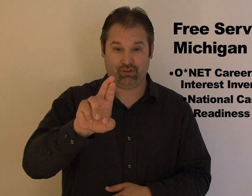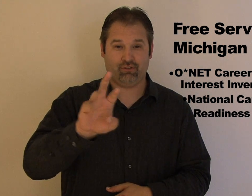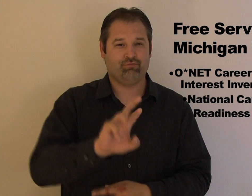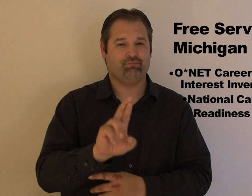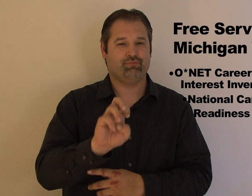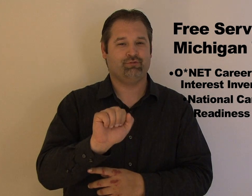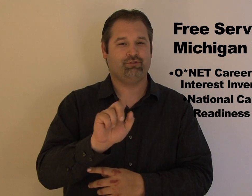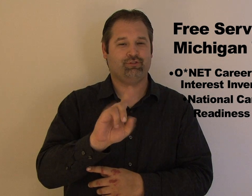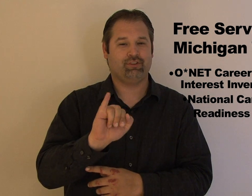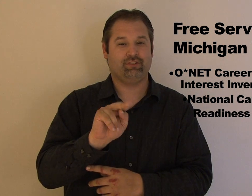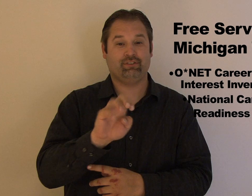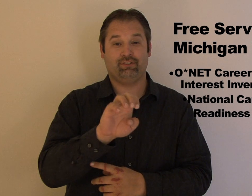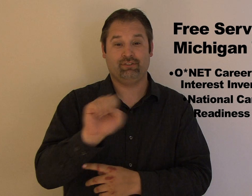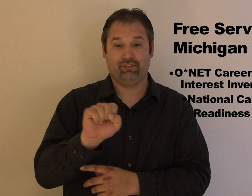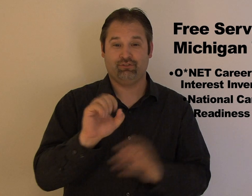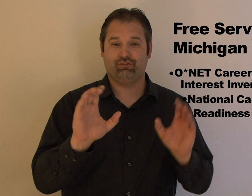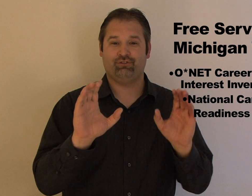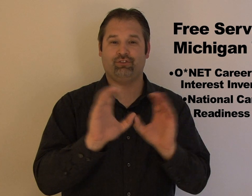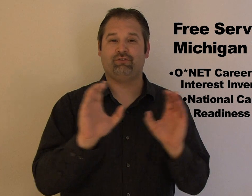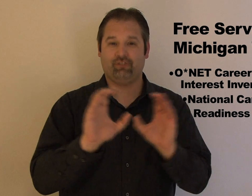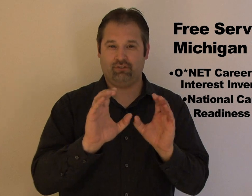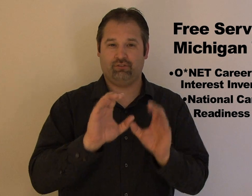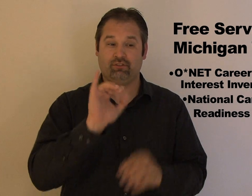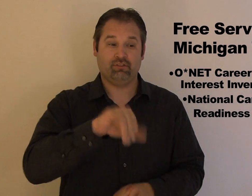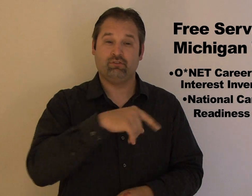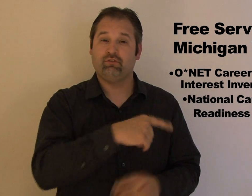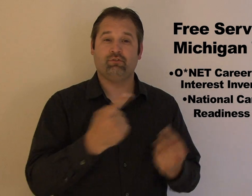That certification measures essential workplace skills.